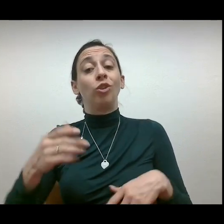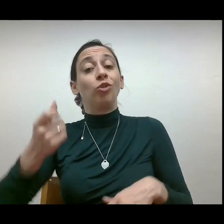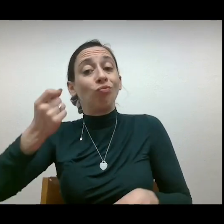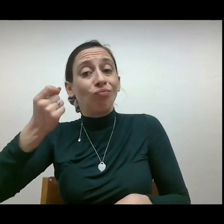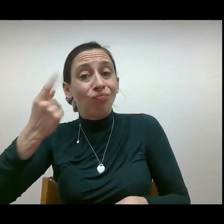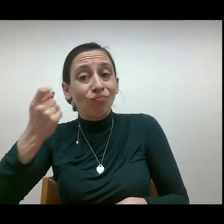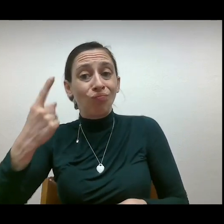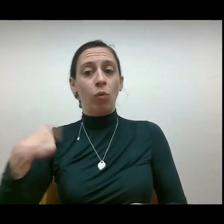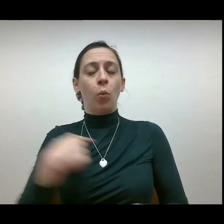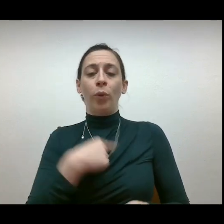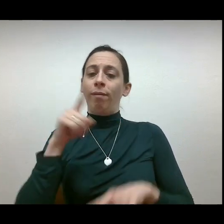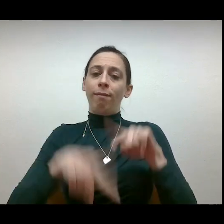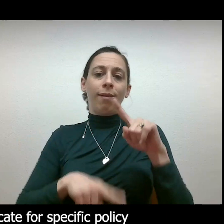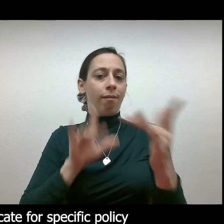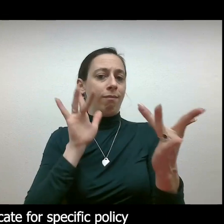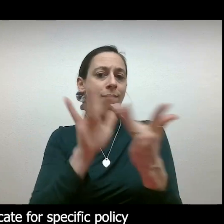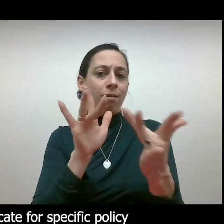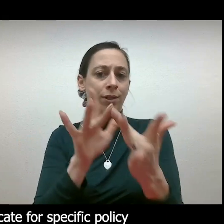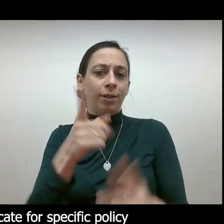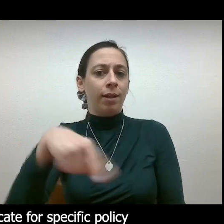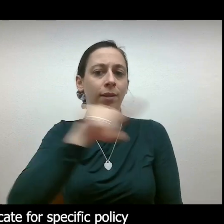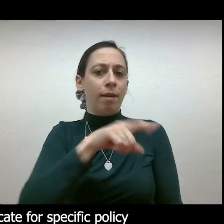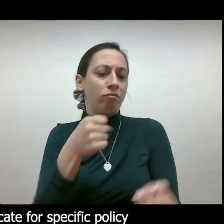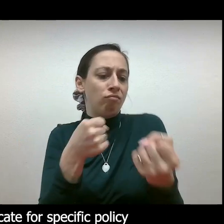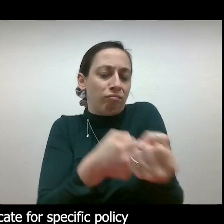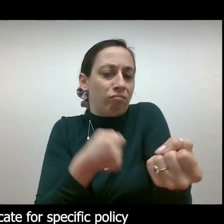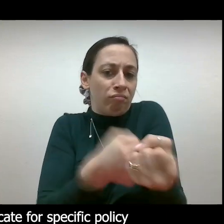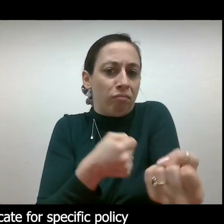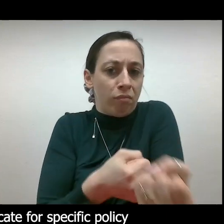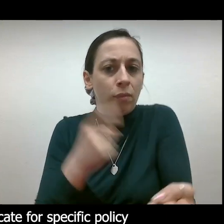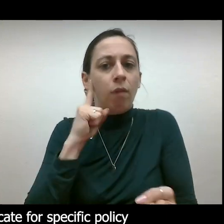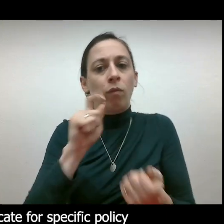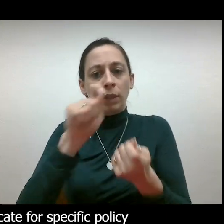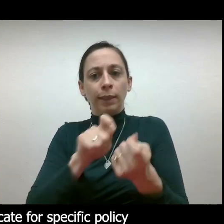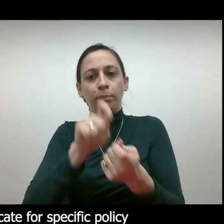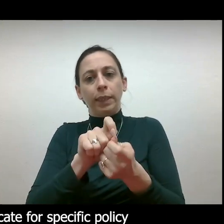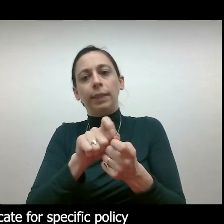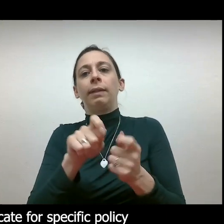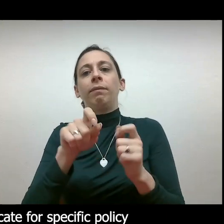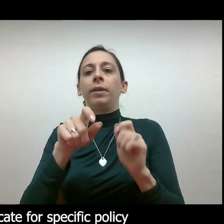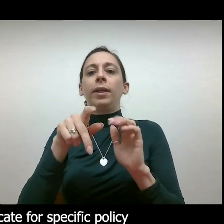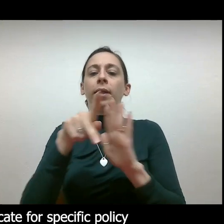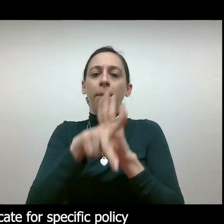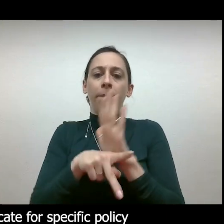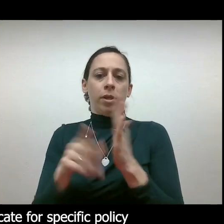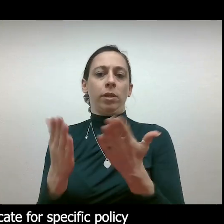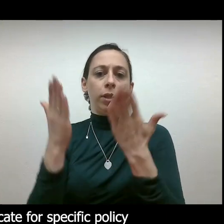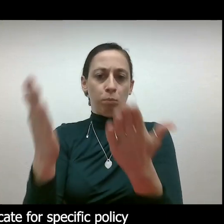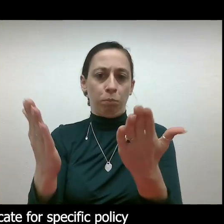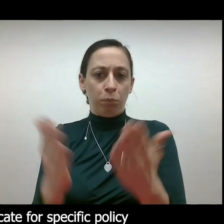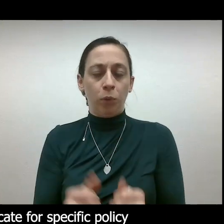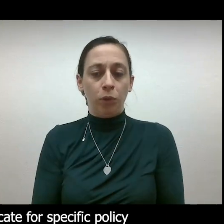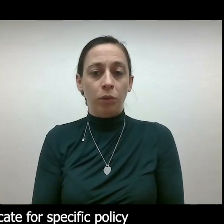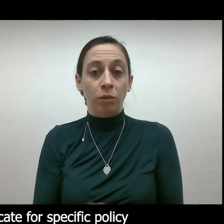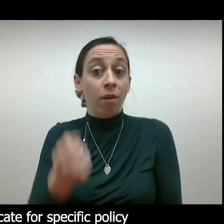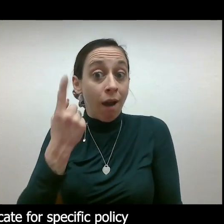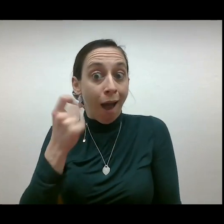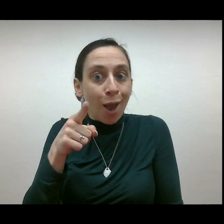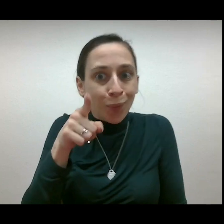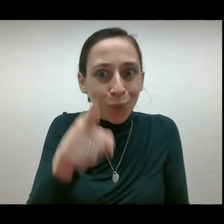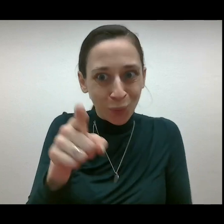with the legislature. However, we cannot contact them to advocate for specific policy